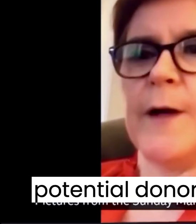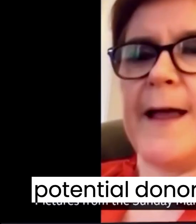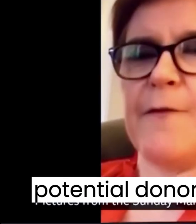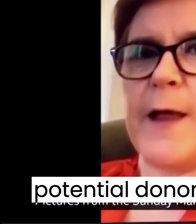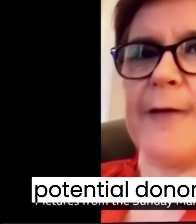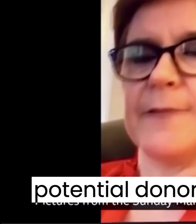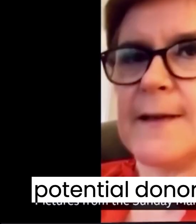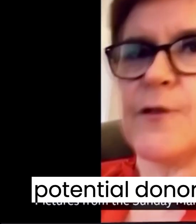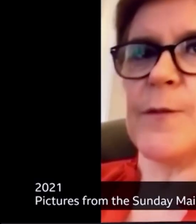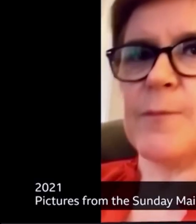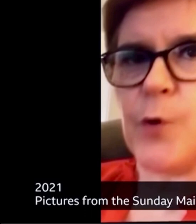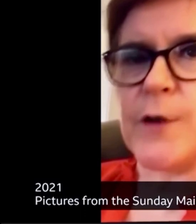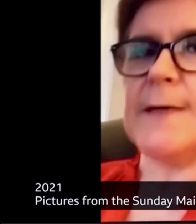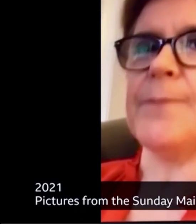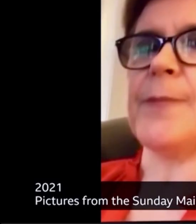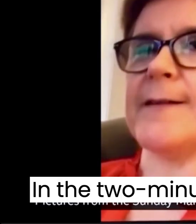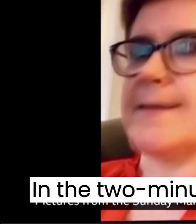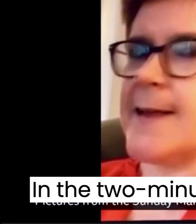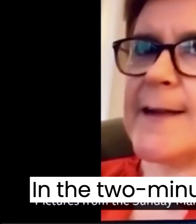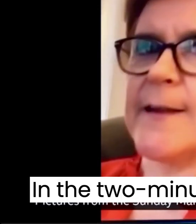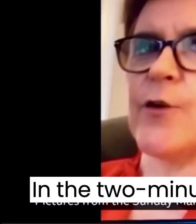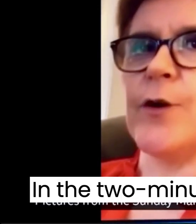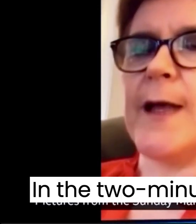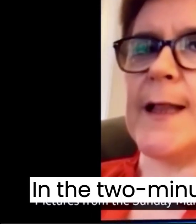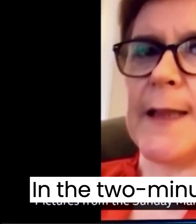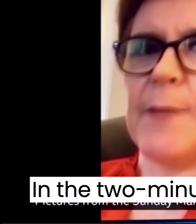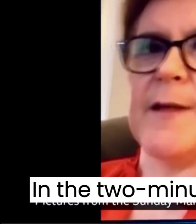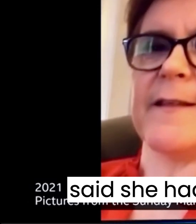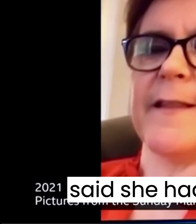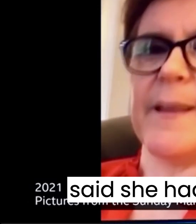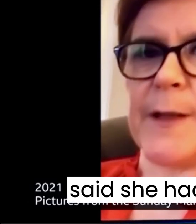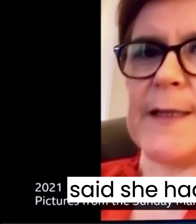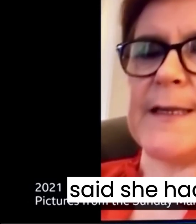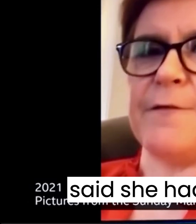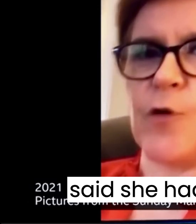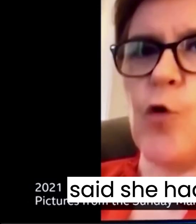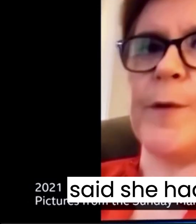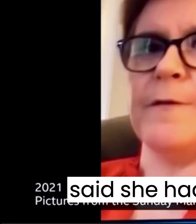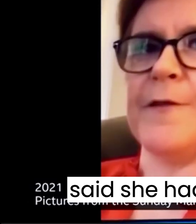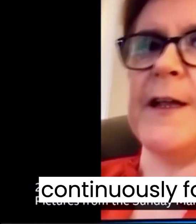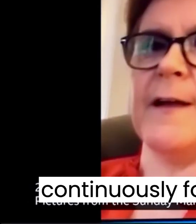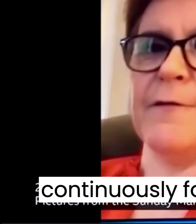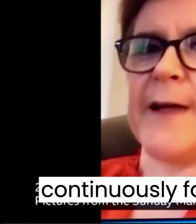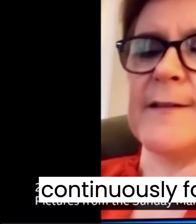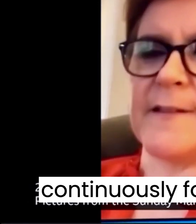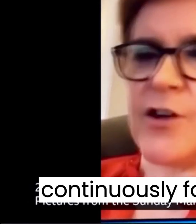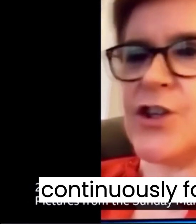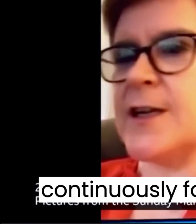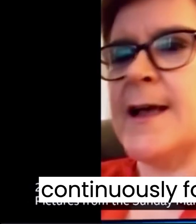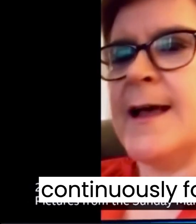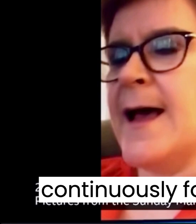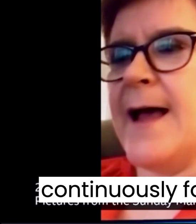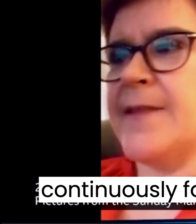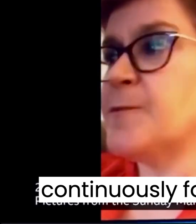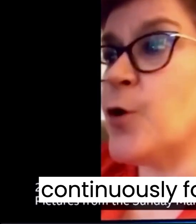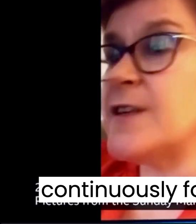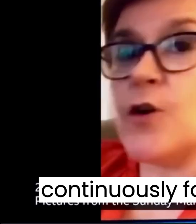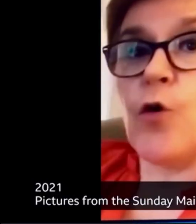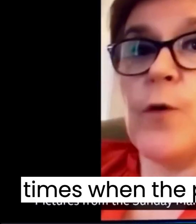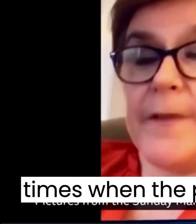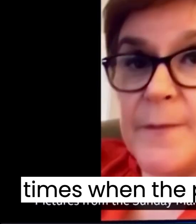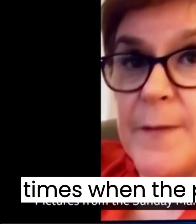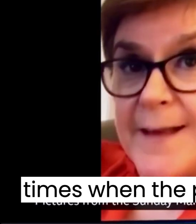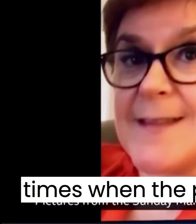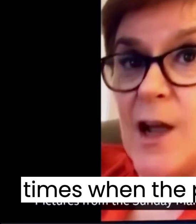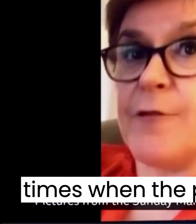of raising concerns. In the two-minute clip, Ms. Sturgeon said she had been on the NEC continuously for 20 years,